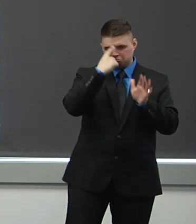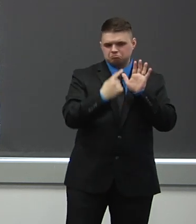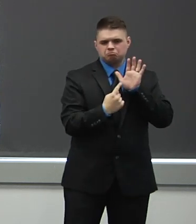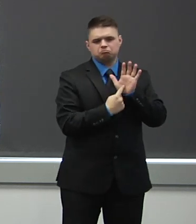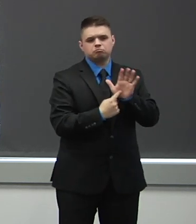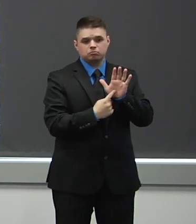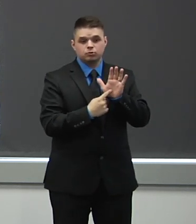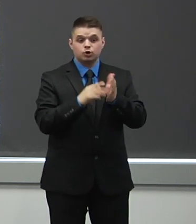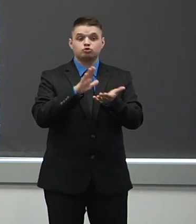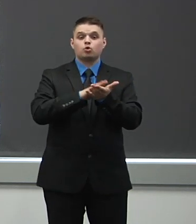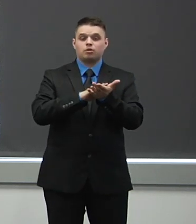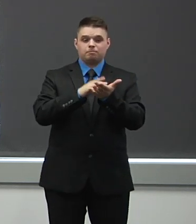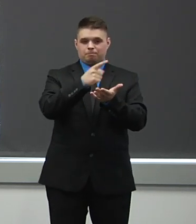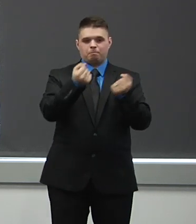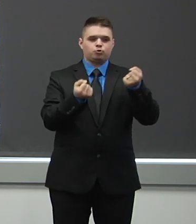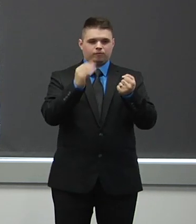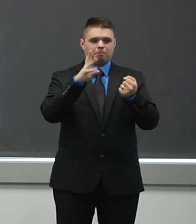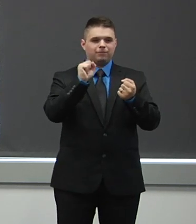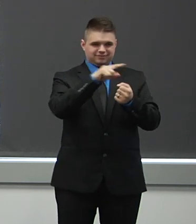drivers and